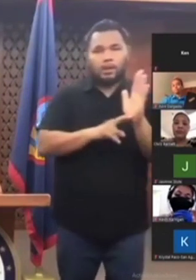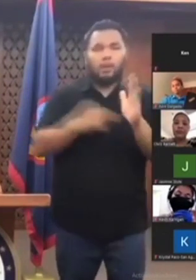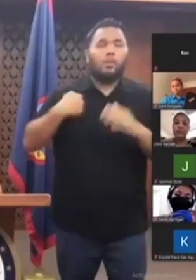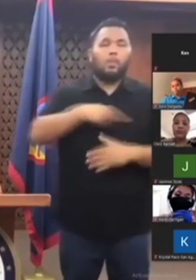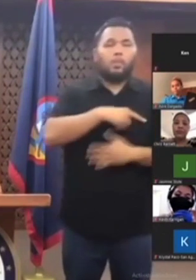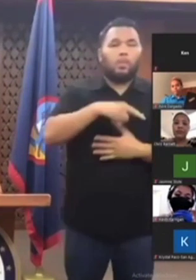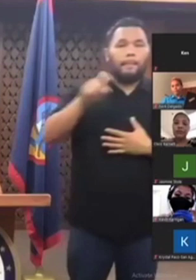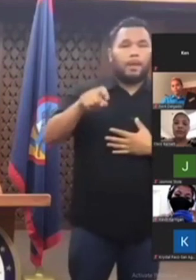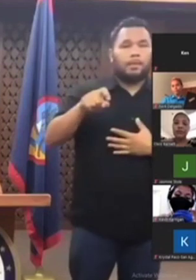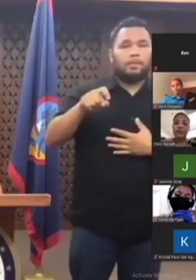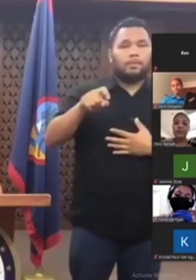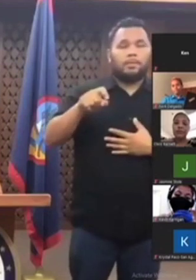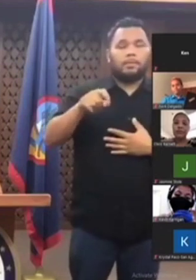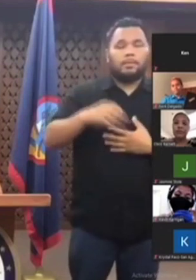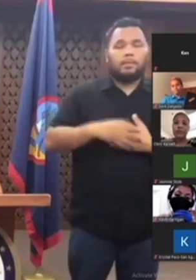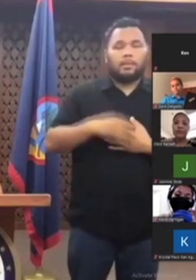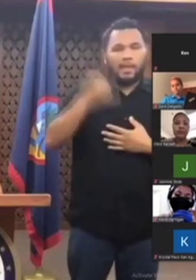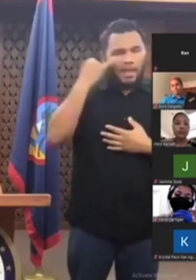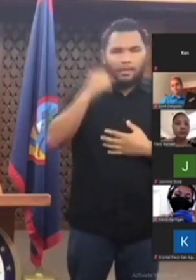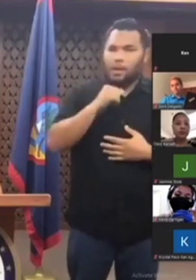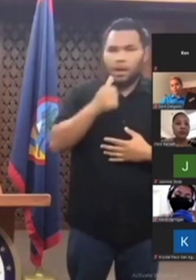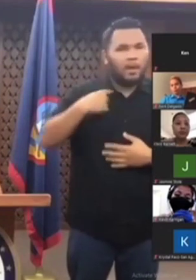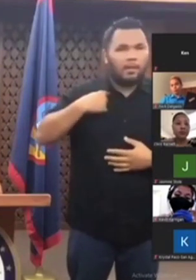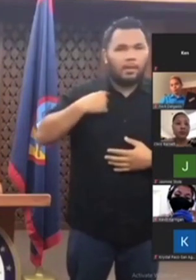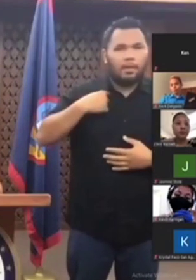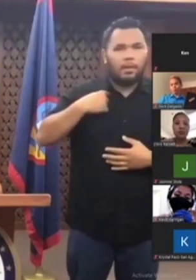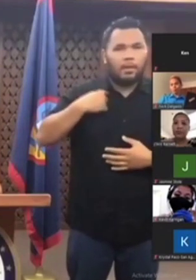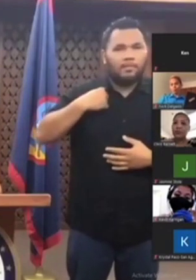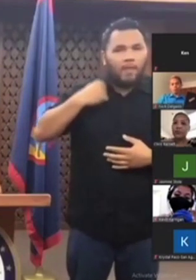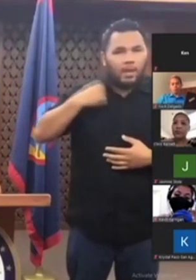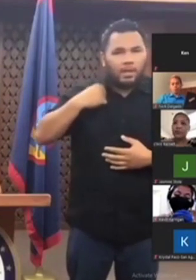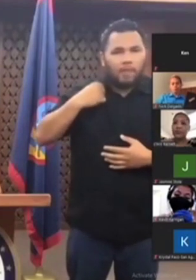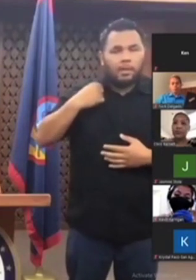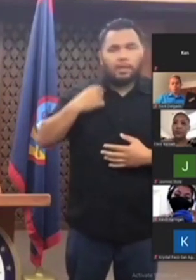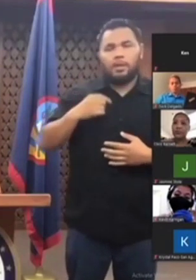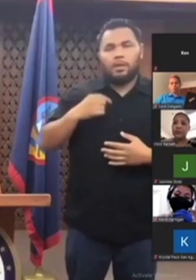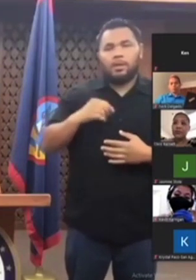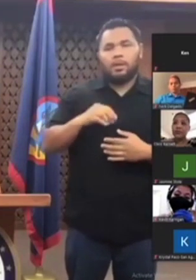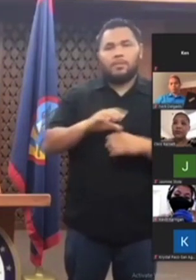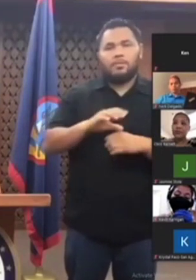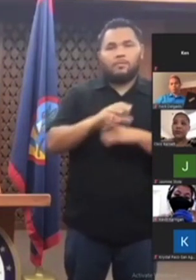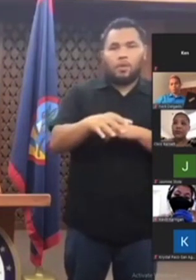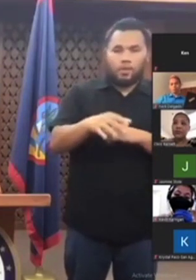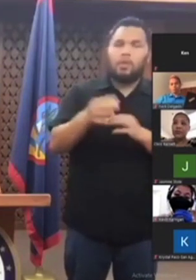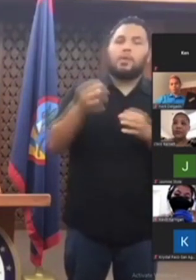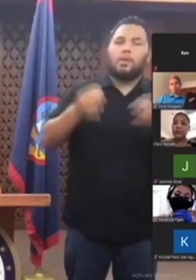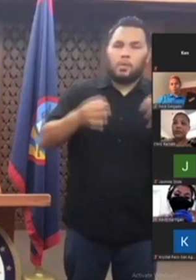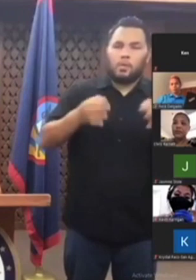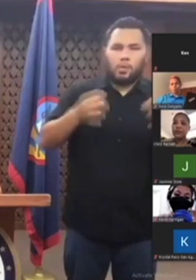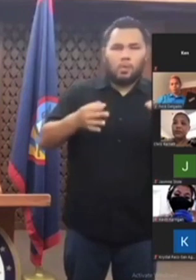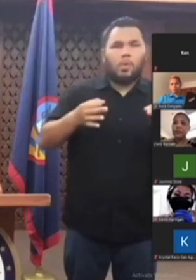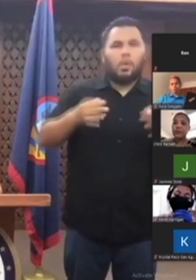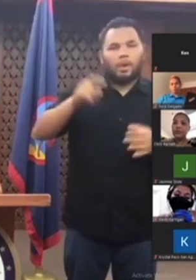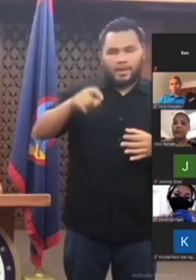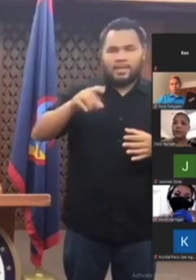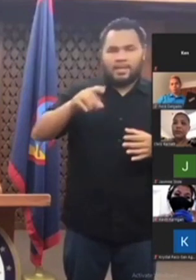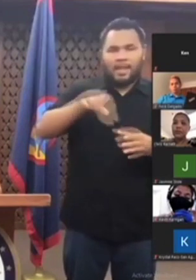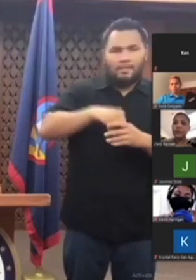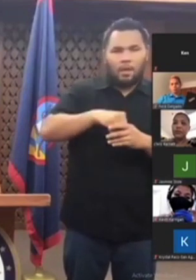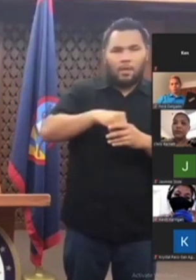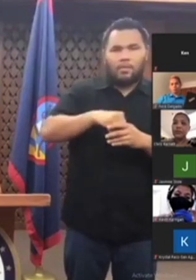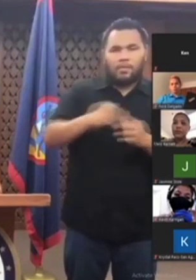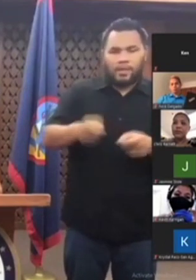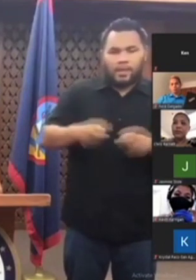must, if any involuntary is enforced, the court has to get involved and issue that within 10